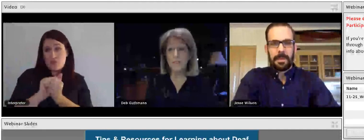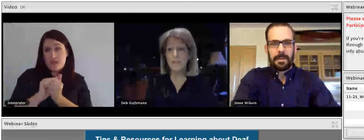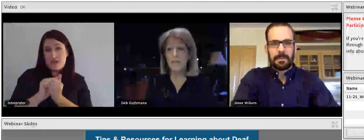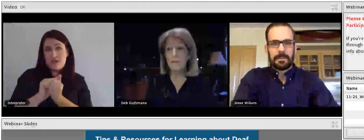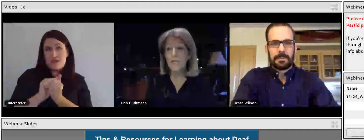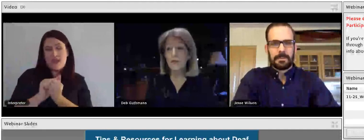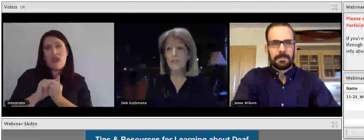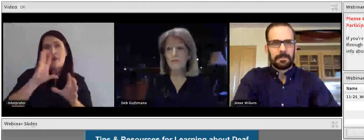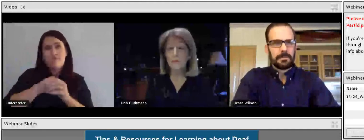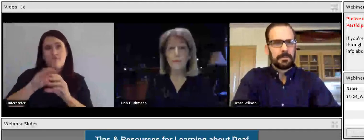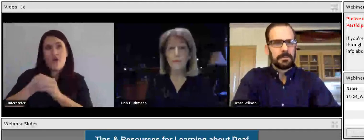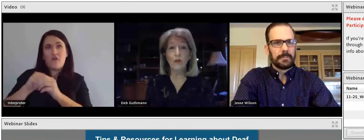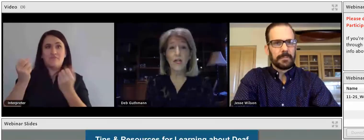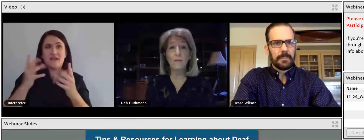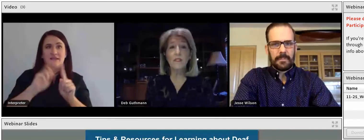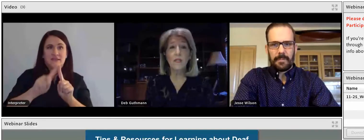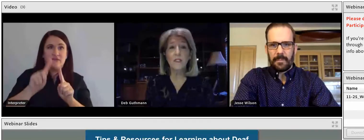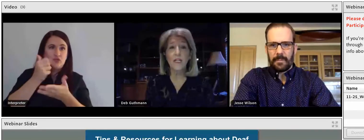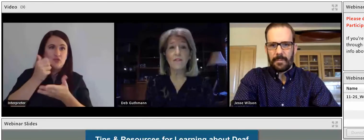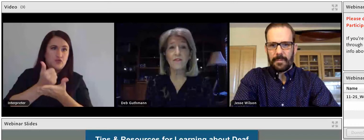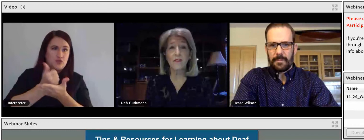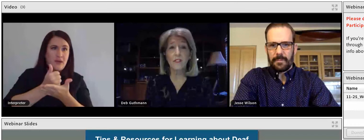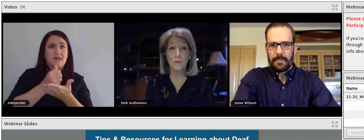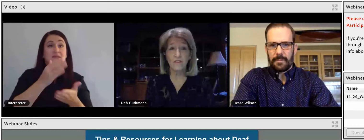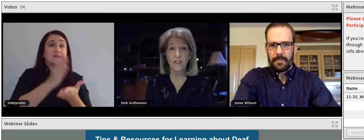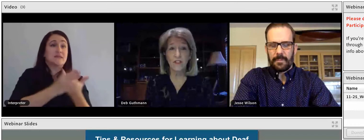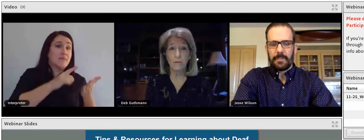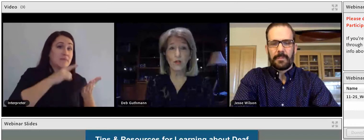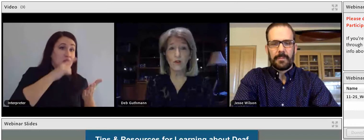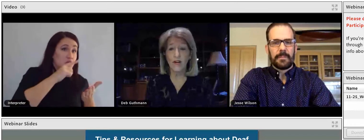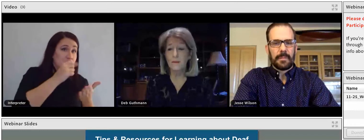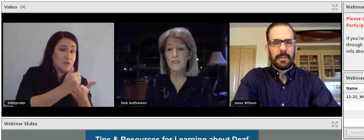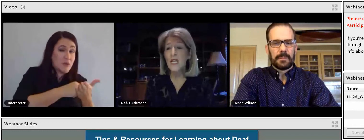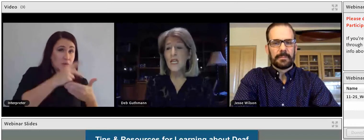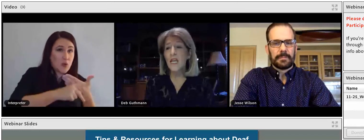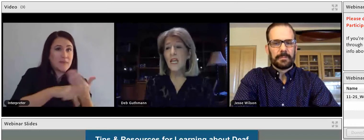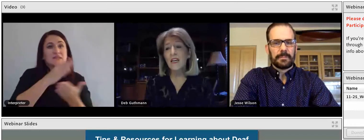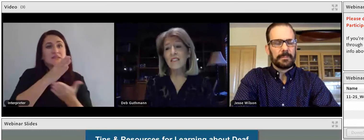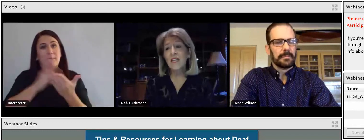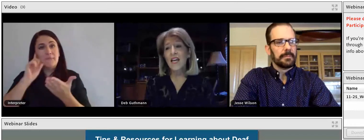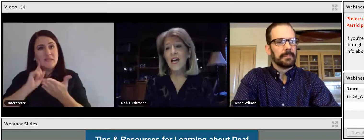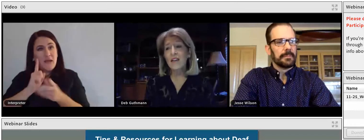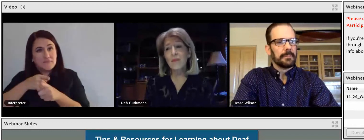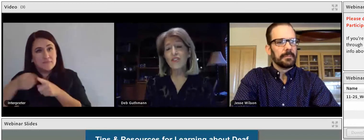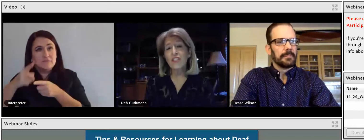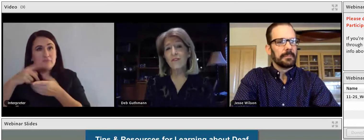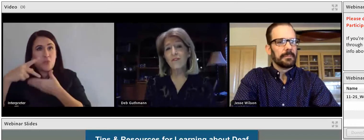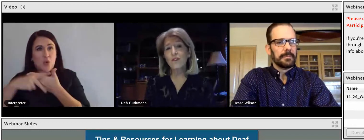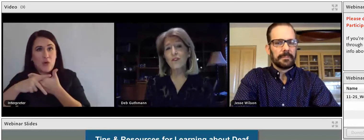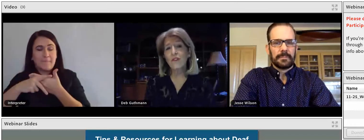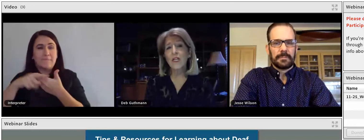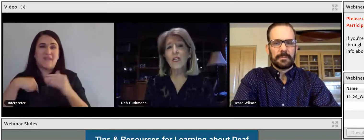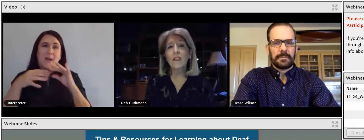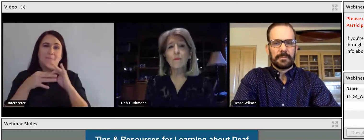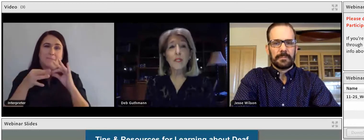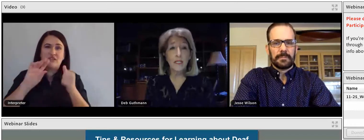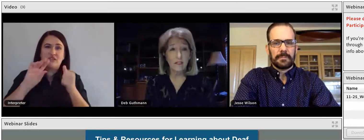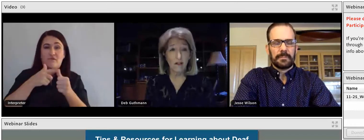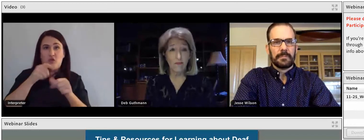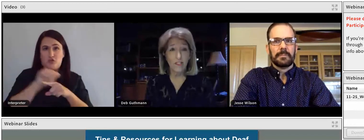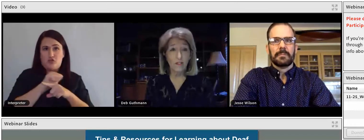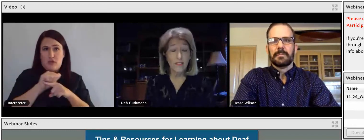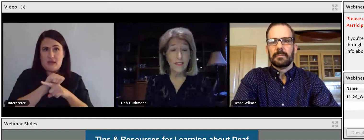multiple treatments, some hearing treatment programs, some deaf-specific programs. And I mentioned the first